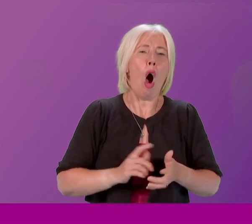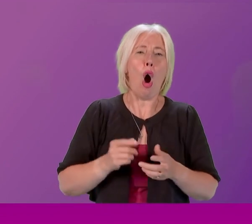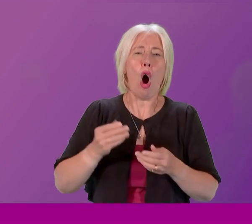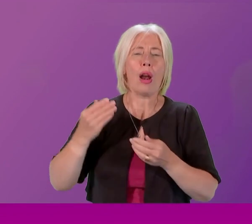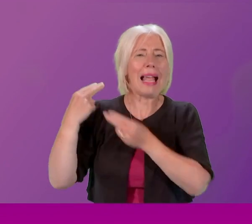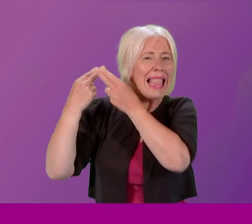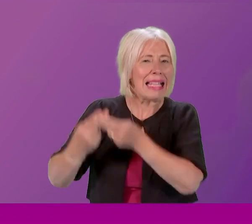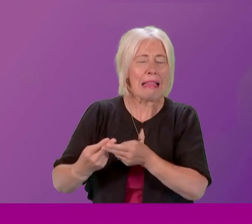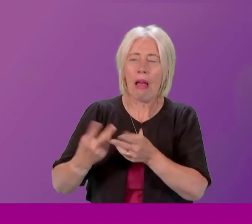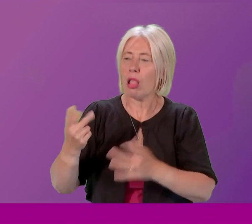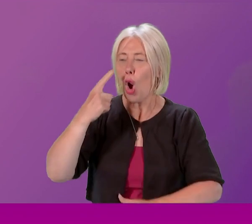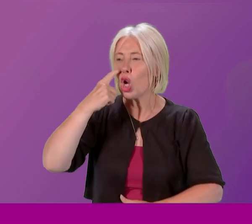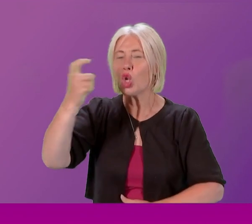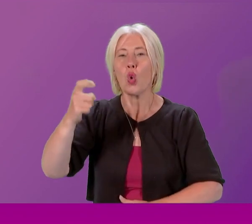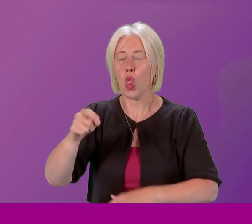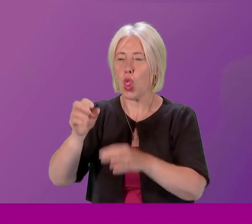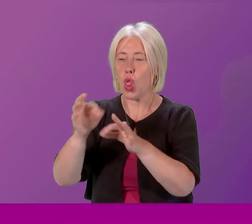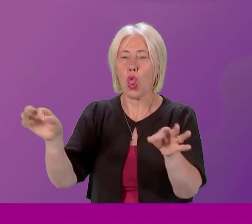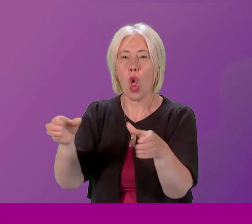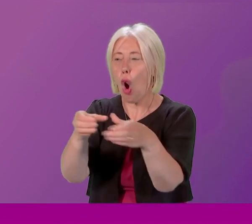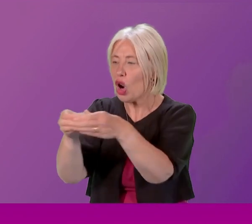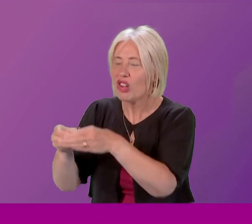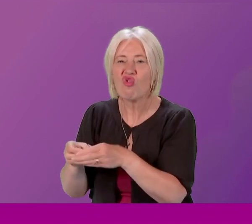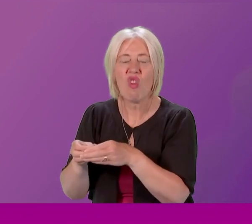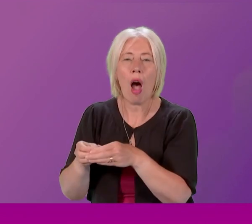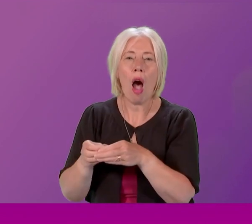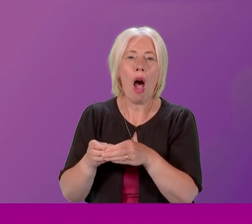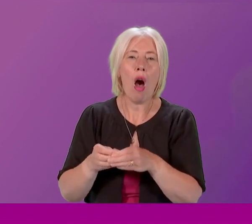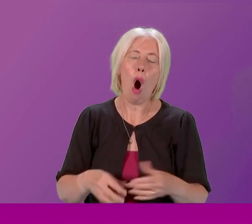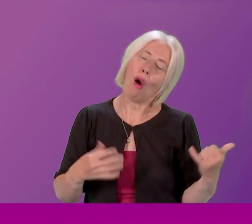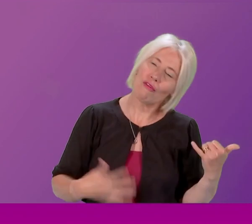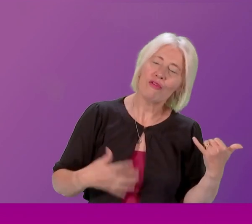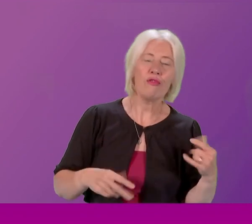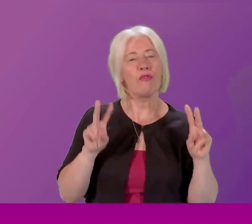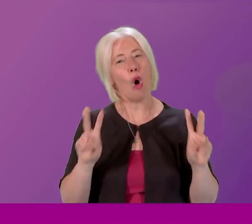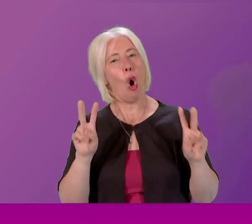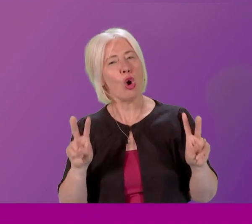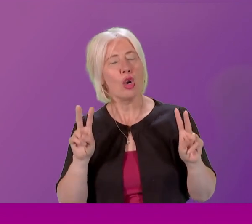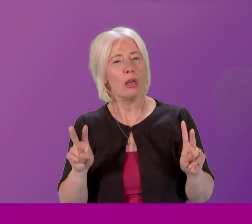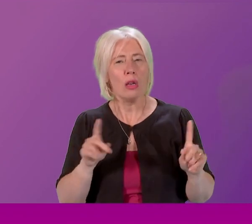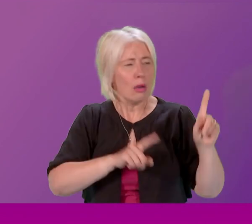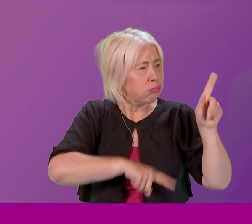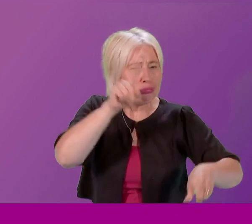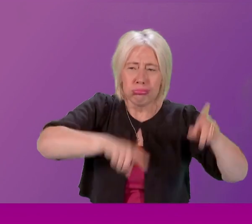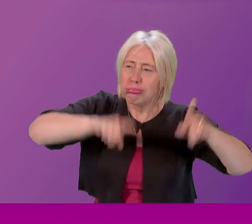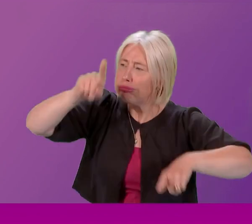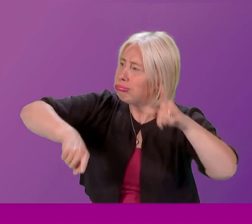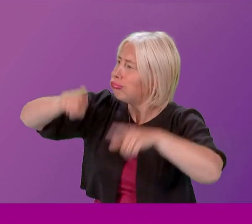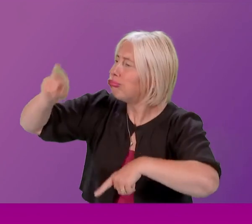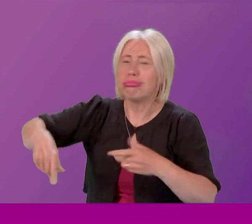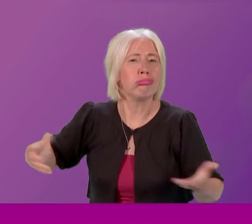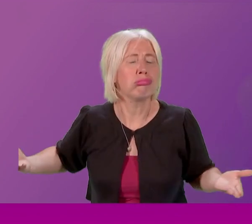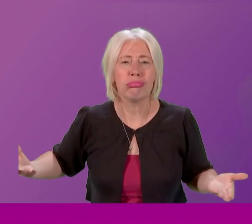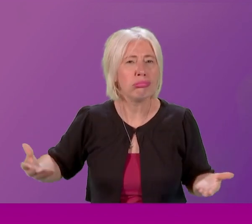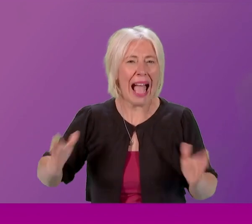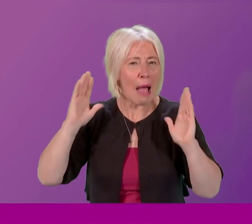youth orchestra, some people like to see a folk group and so on. And you know, all of those things need